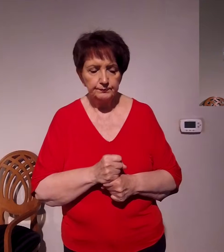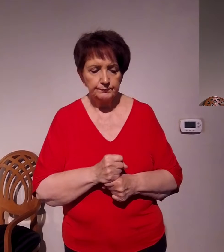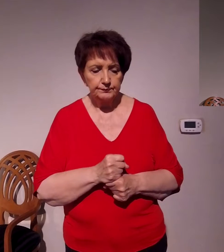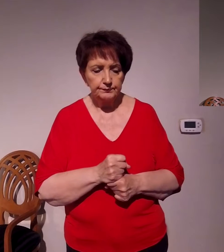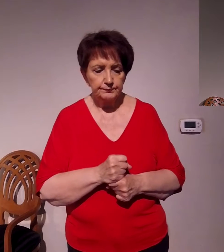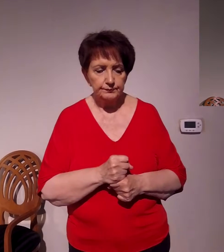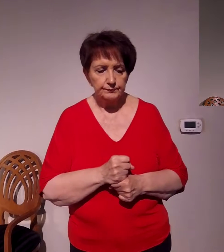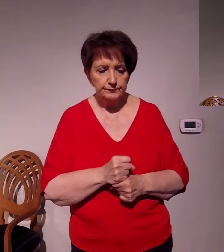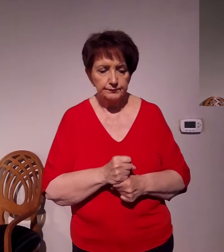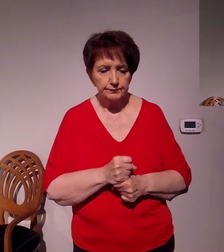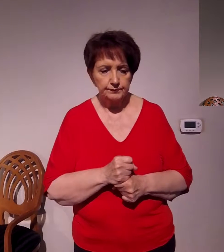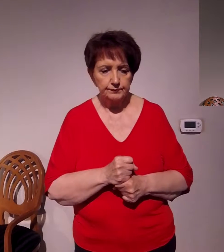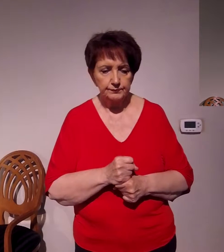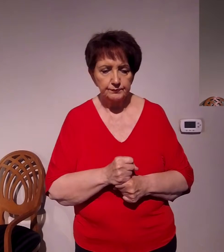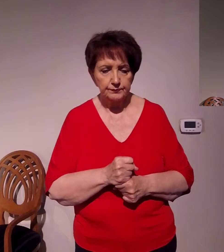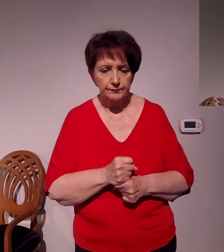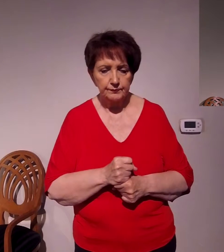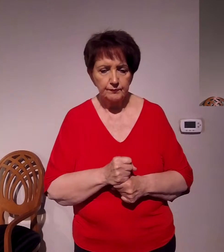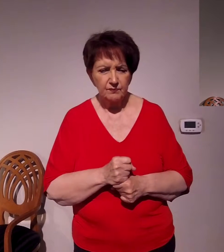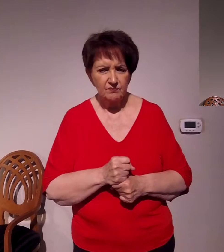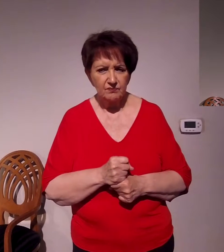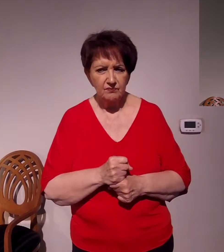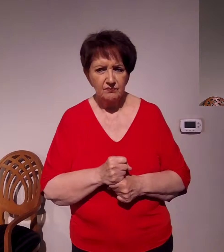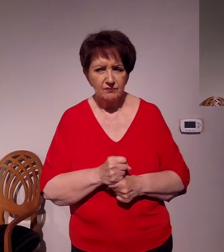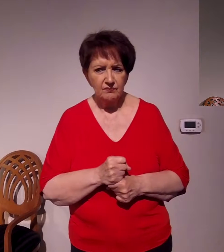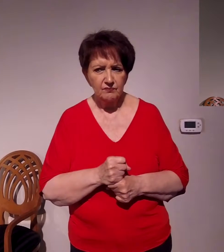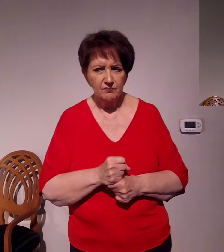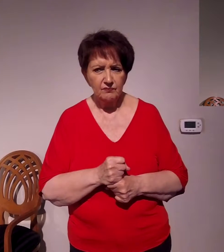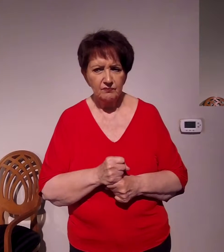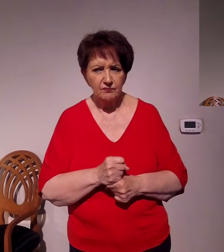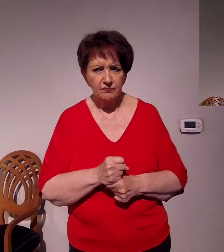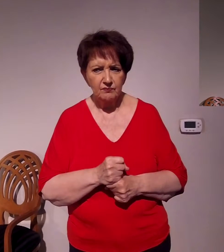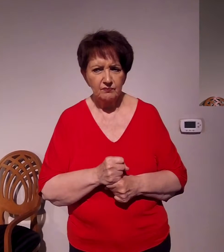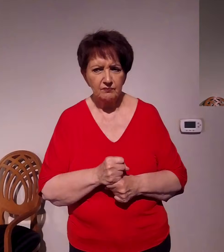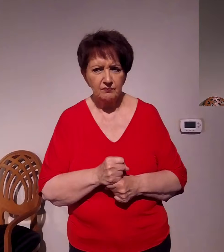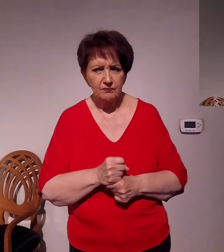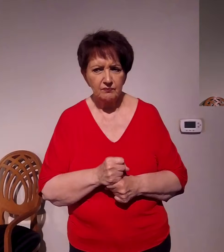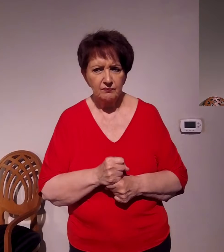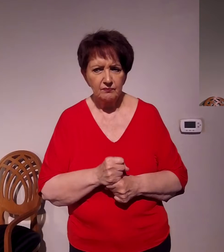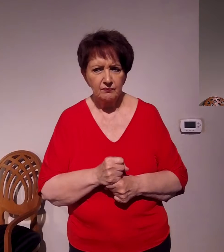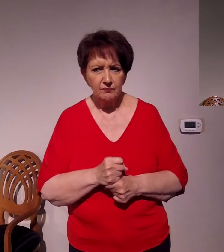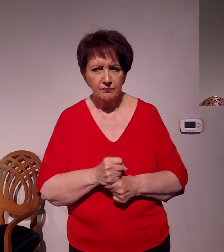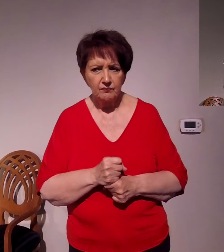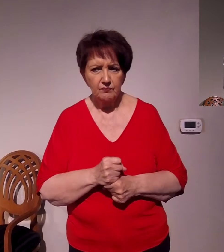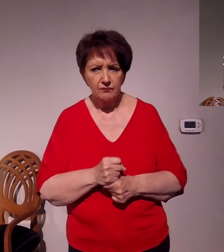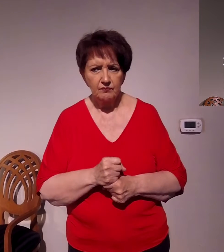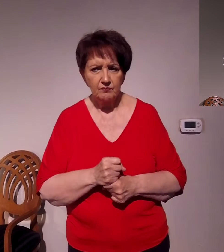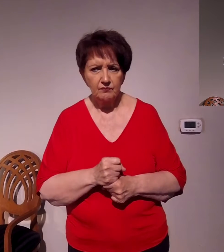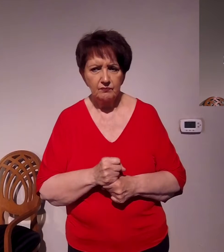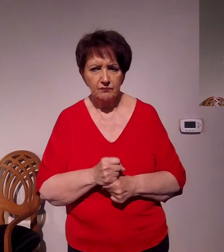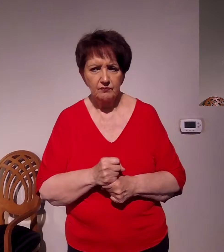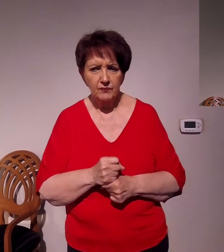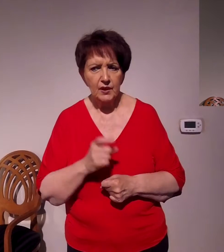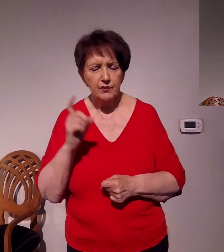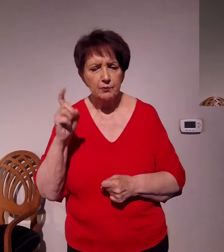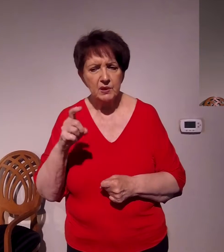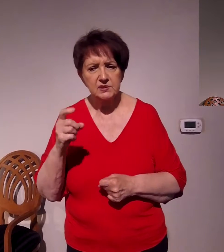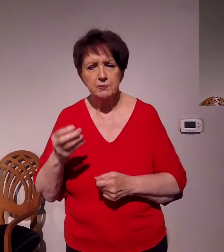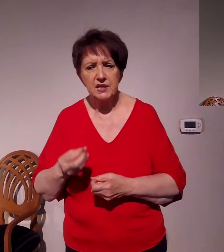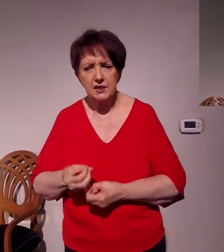there can be no outgo, so there must be an outgo, so